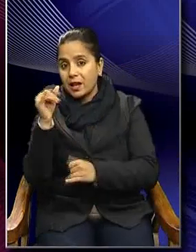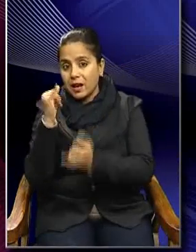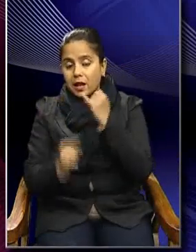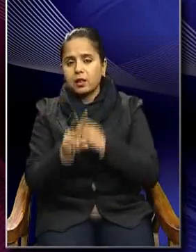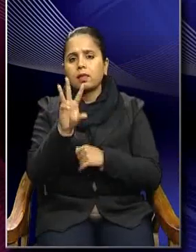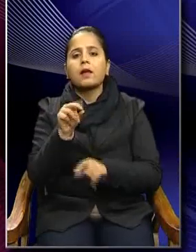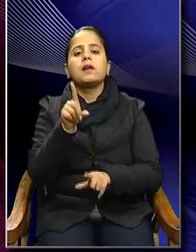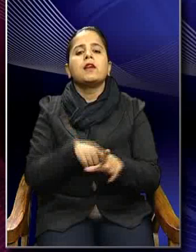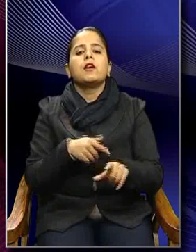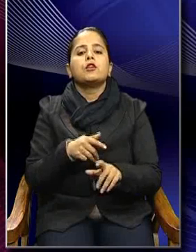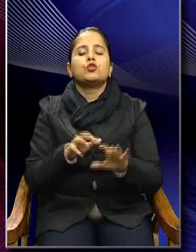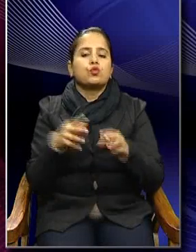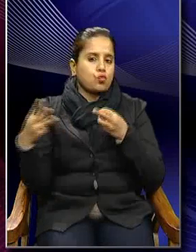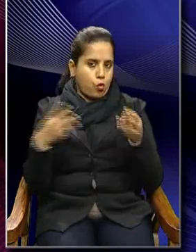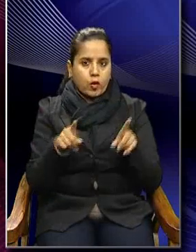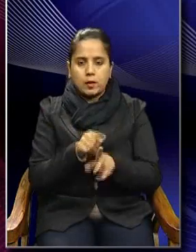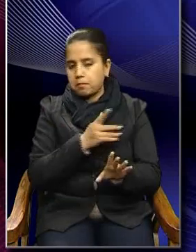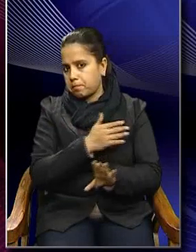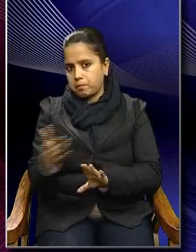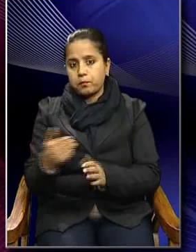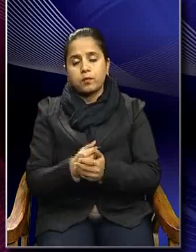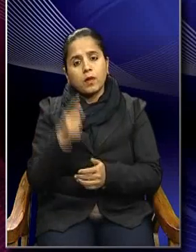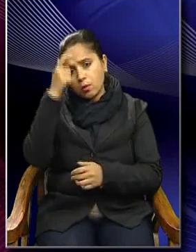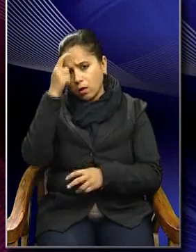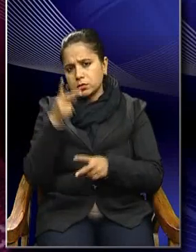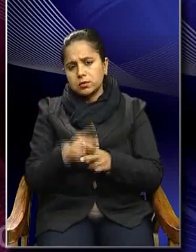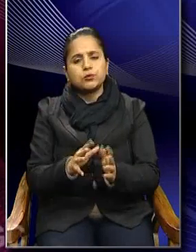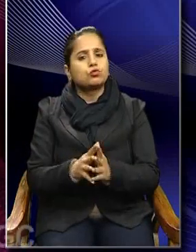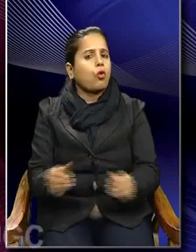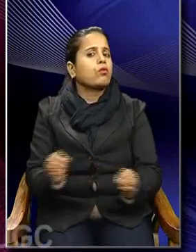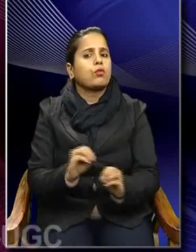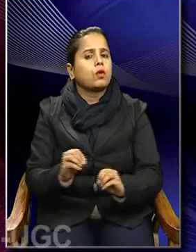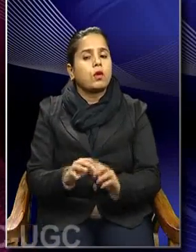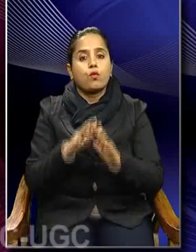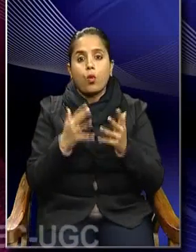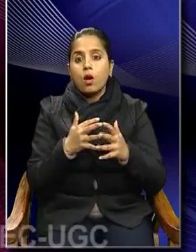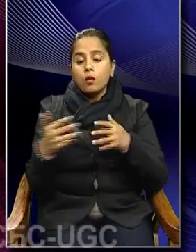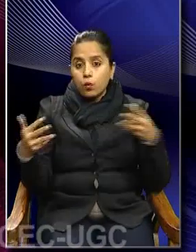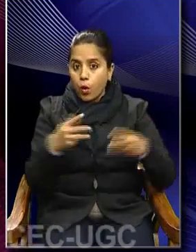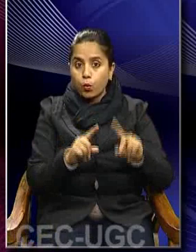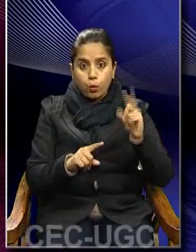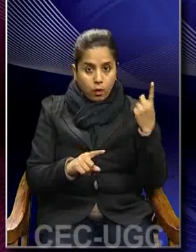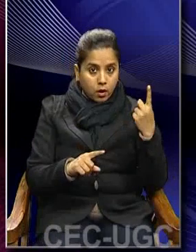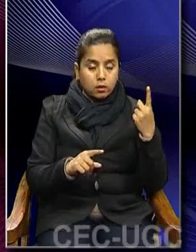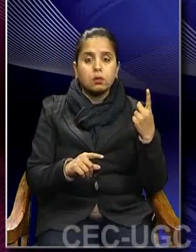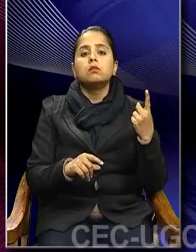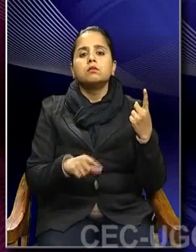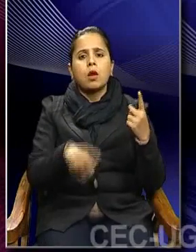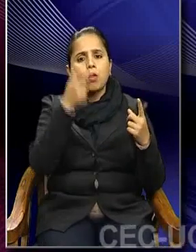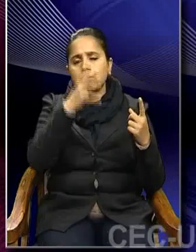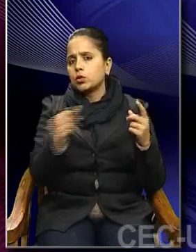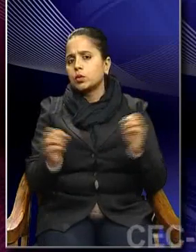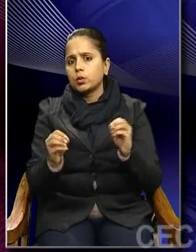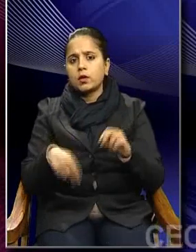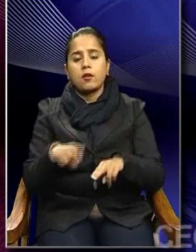War, since issues still remained unsolved after World War I, and therefore